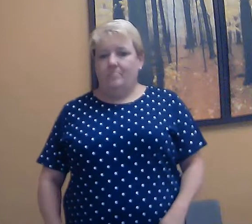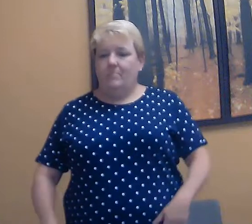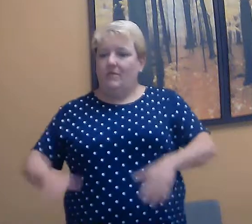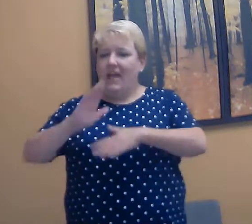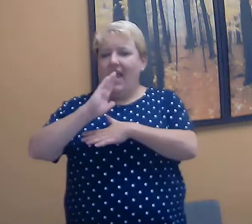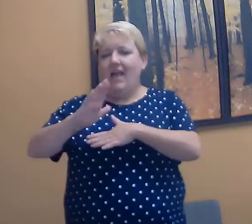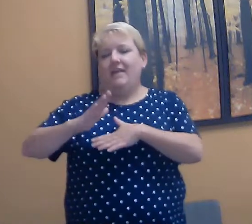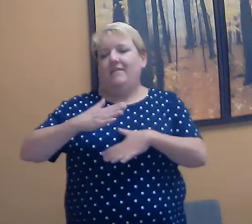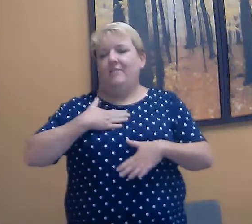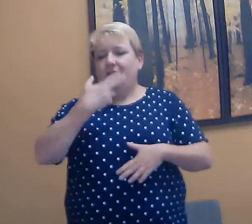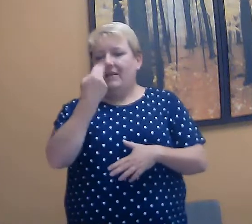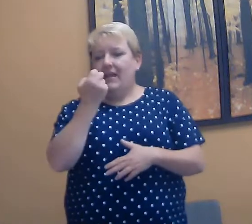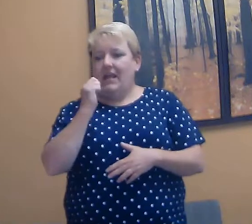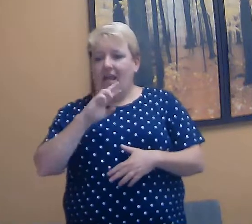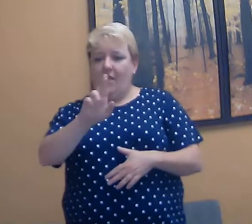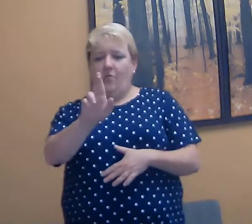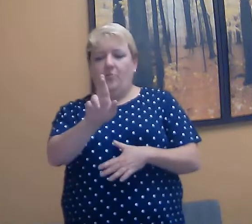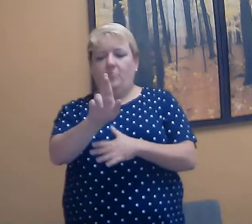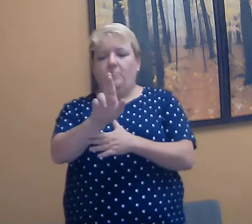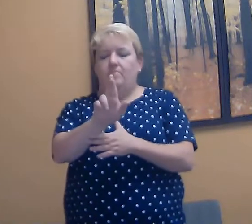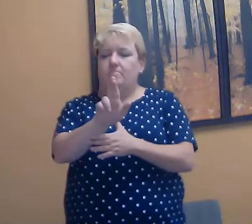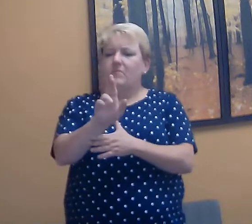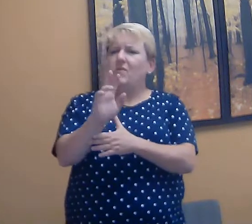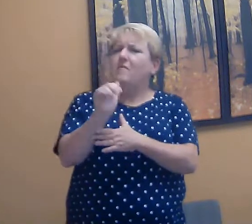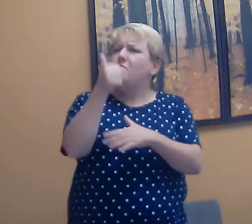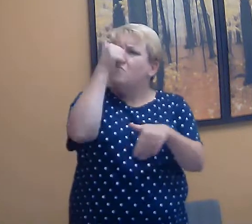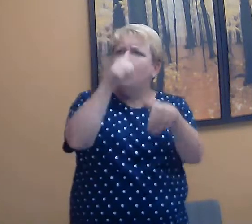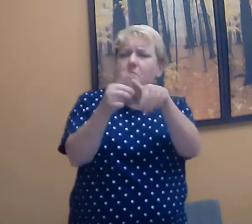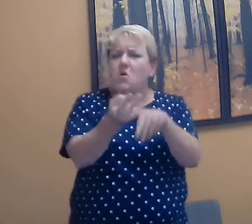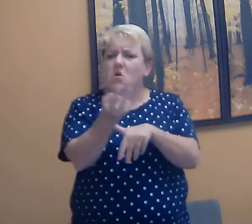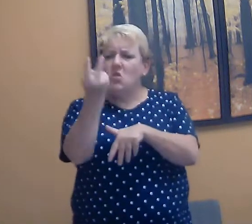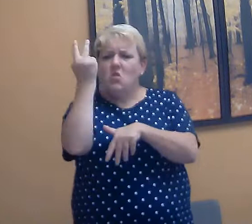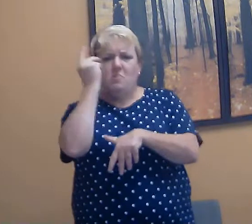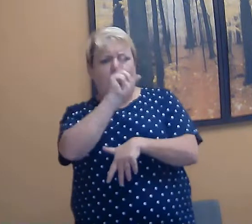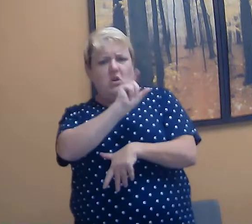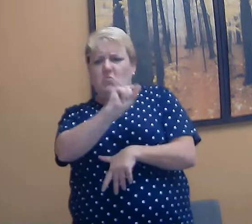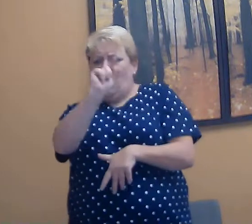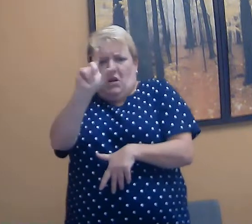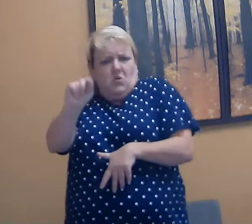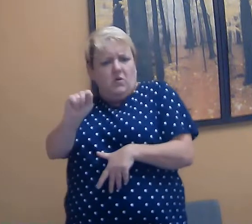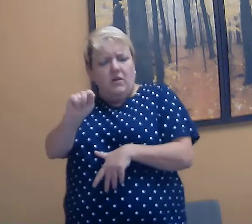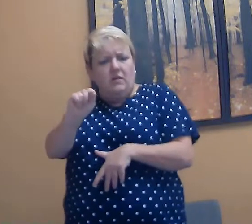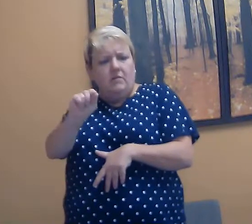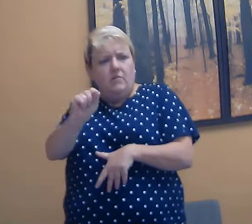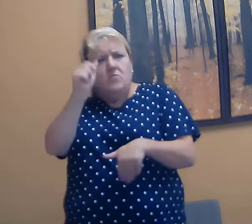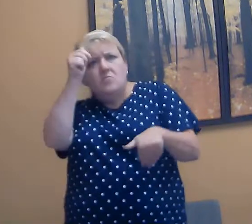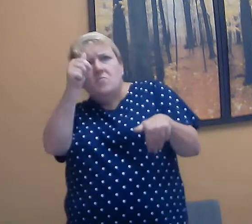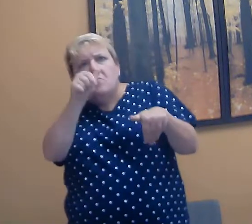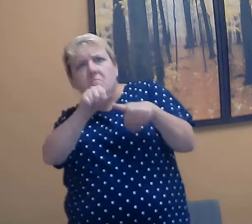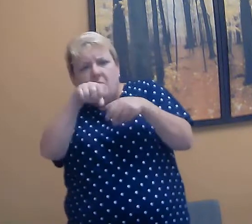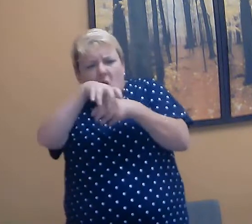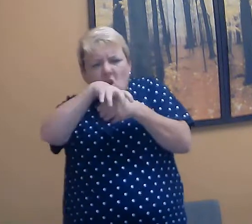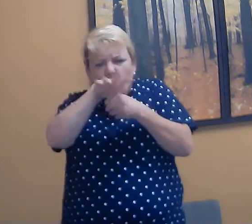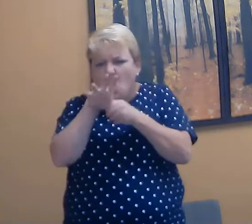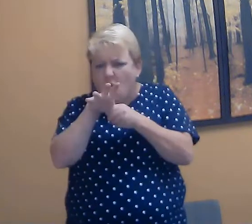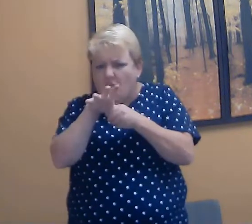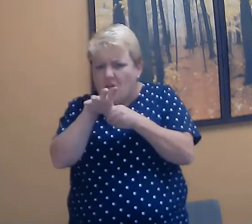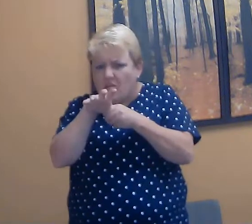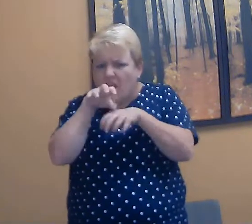Hello, I'm Heather. How will you remember 2020? Will you remember COVID-19 and how it affected your